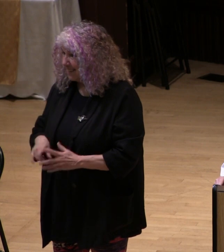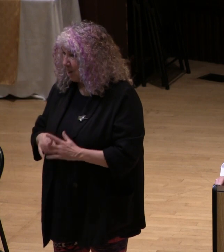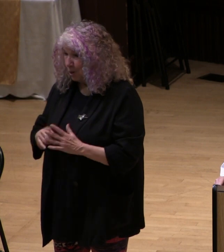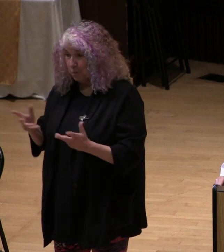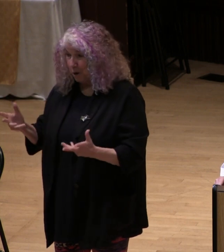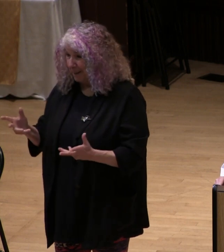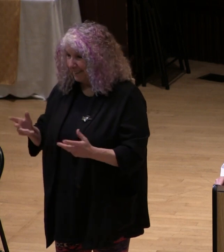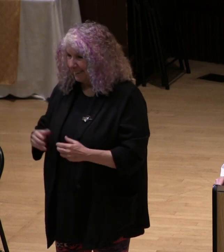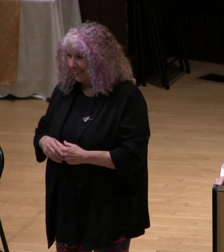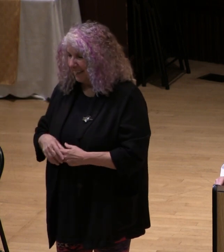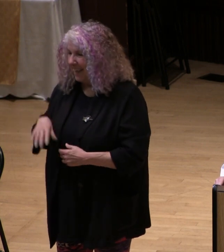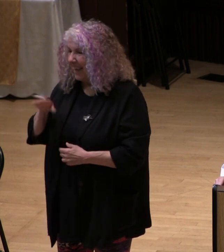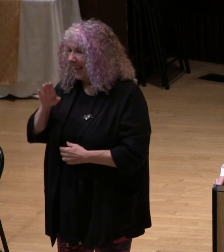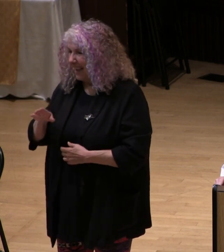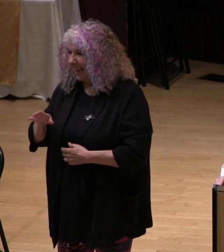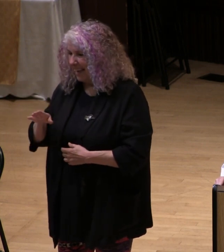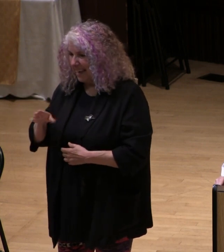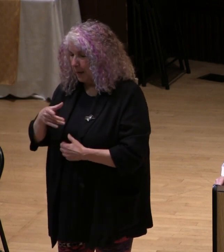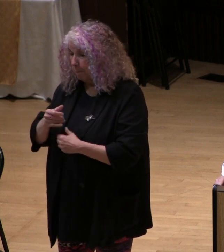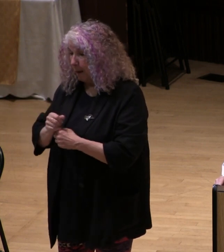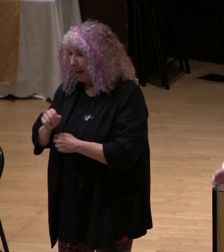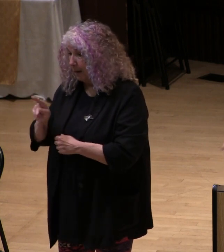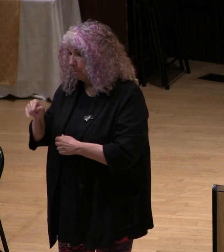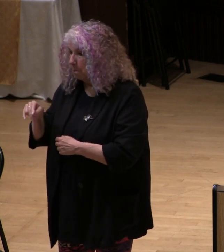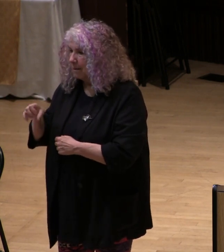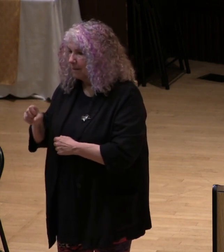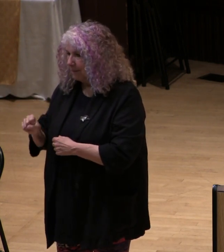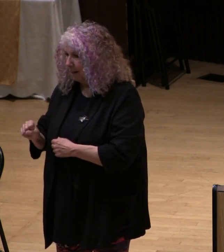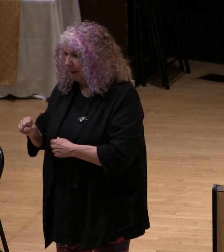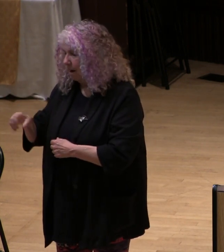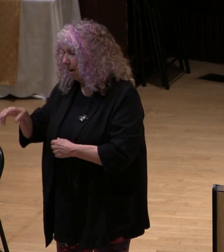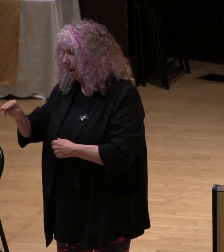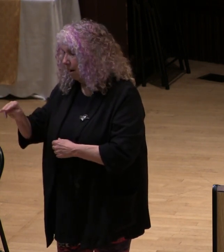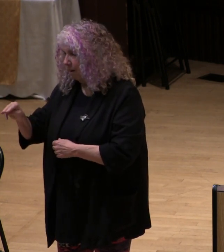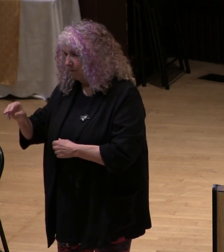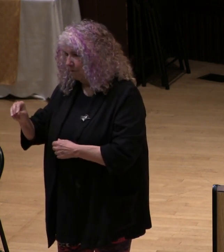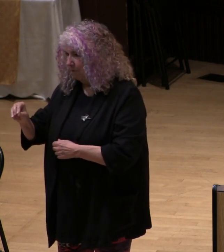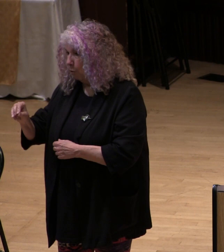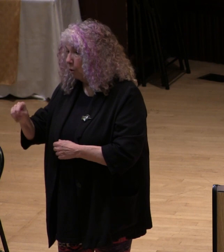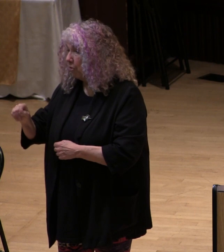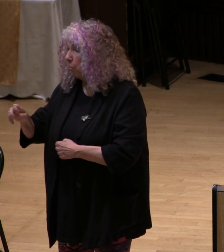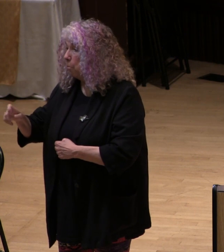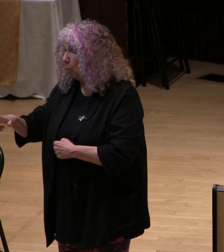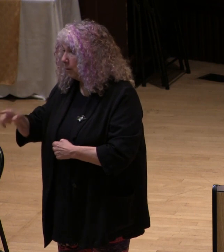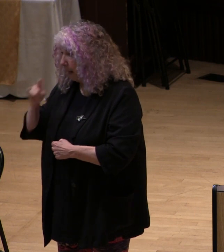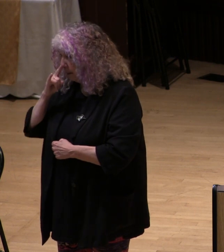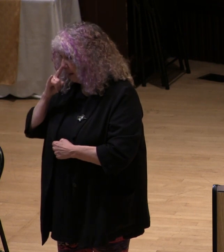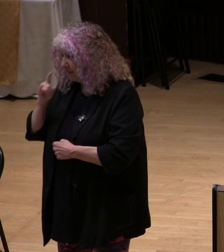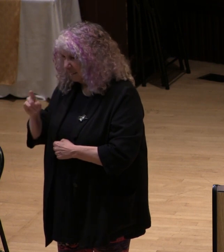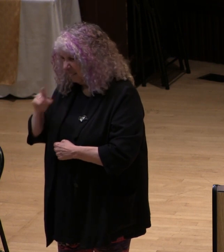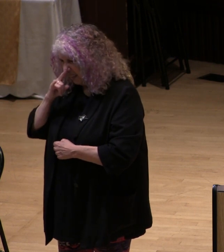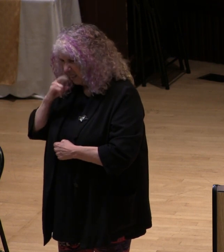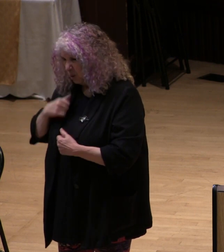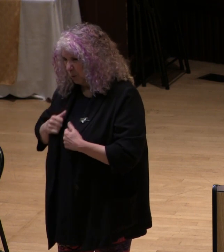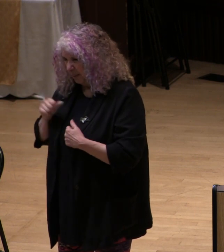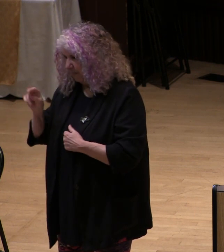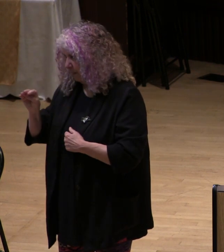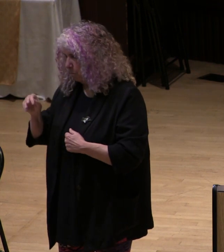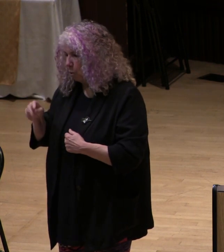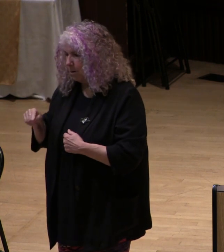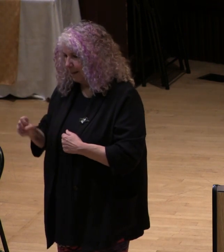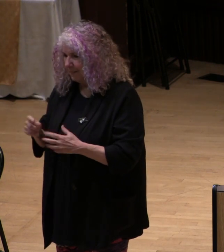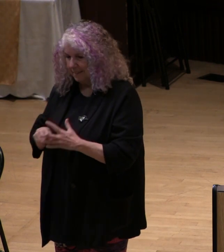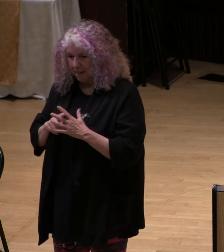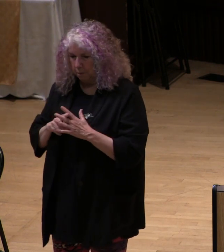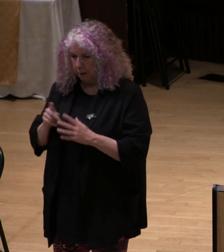began Bruno's making pasta for the motel kids, kids that loved and lived in motels. He